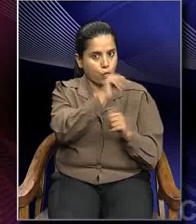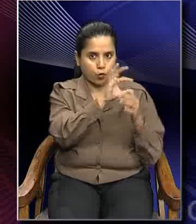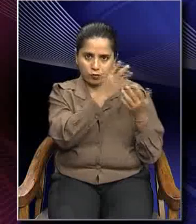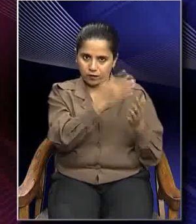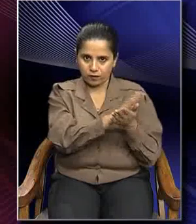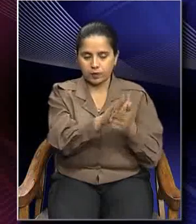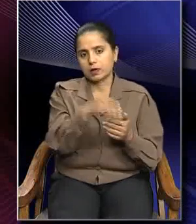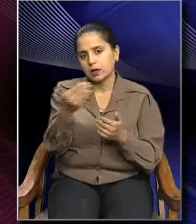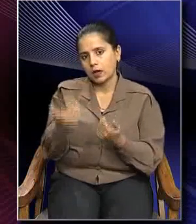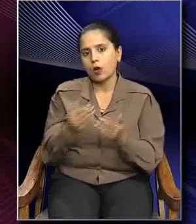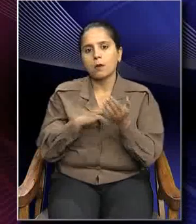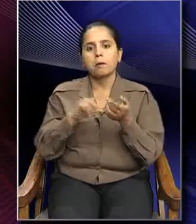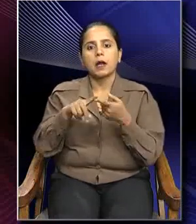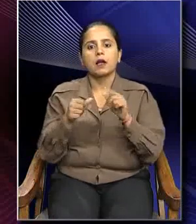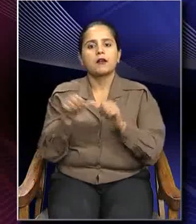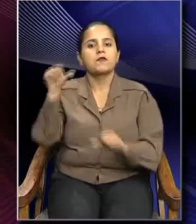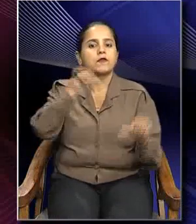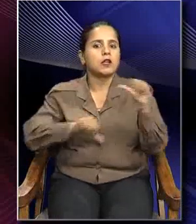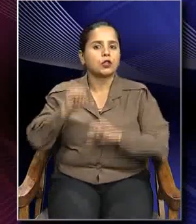the metaphysics of Mīmāṃsa.